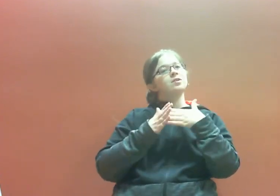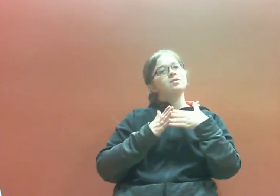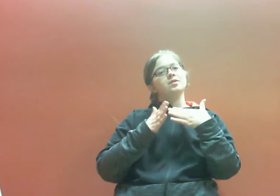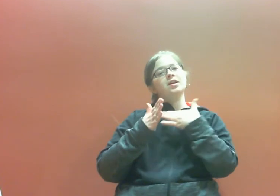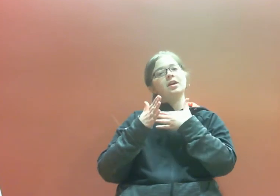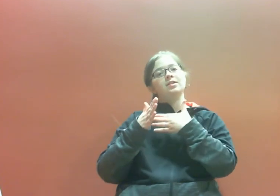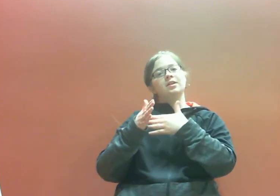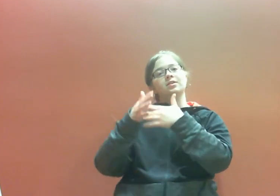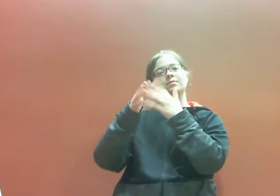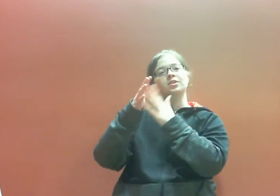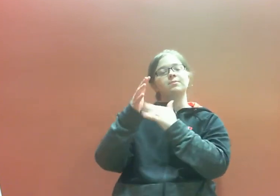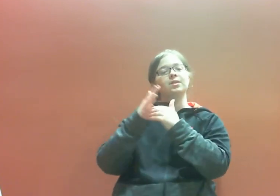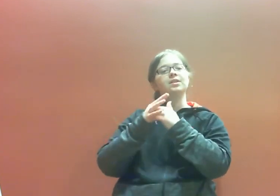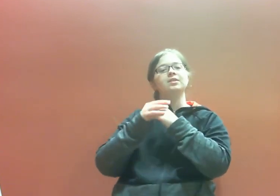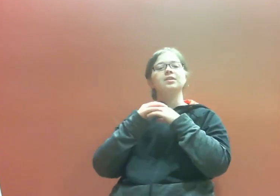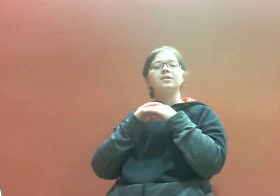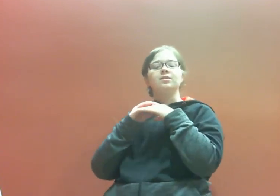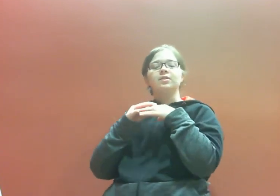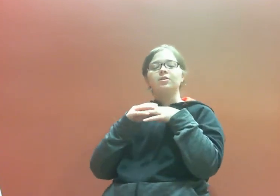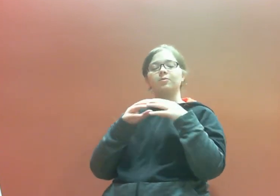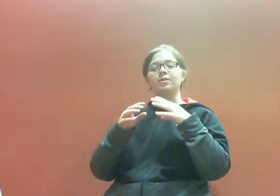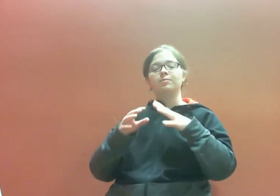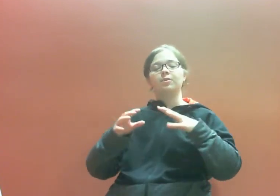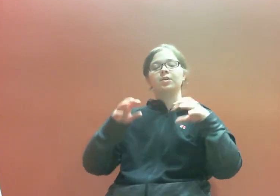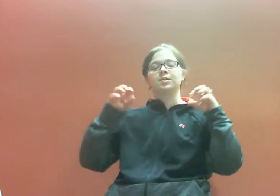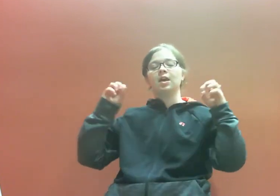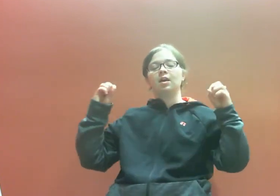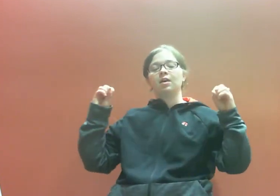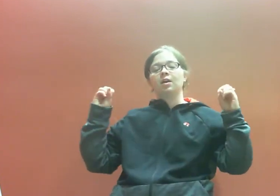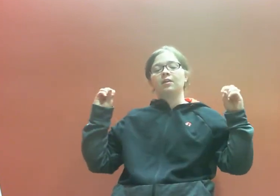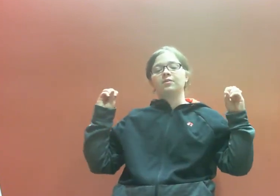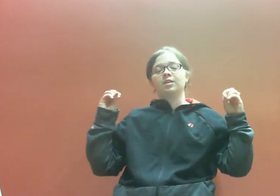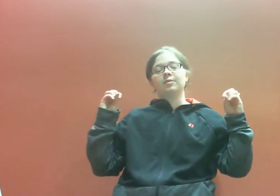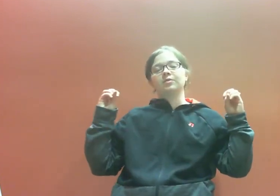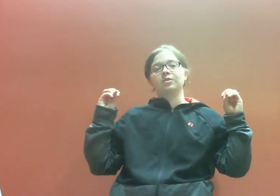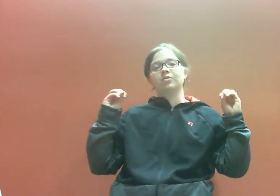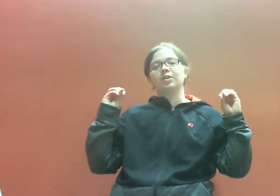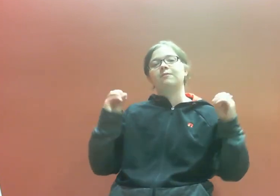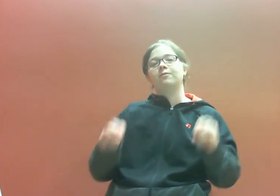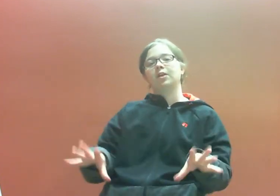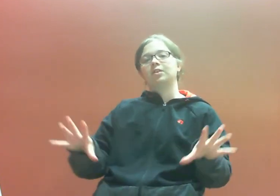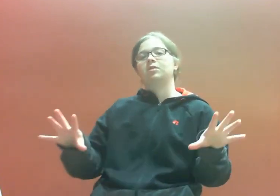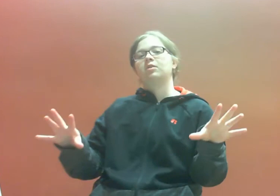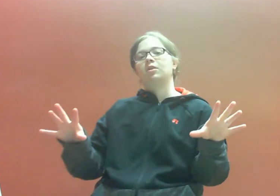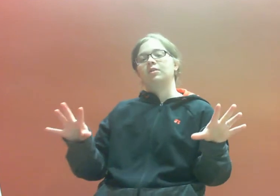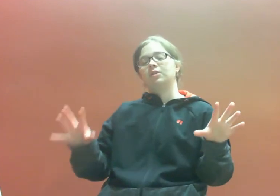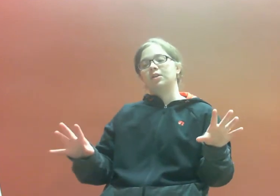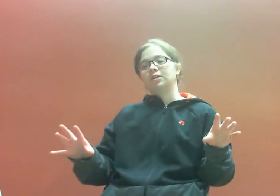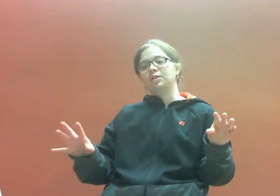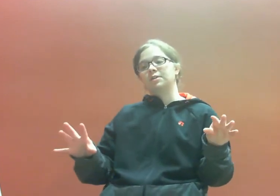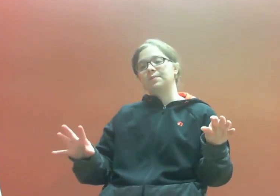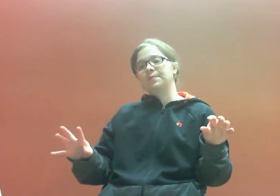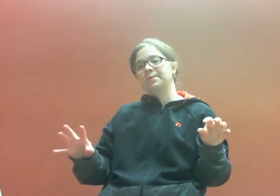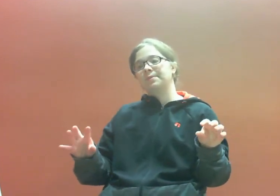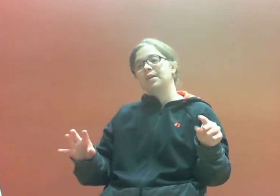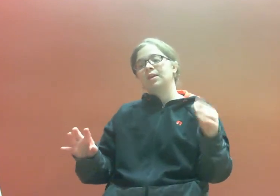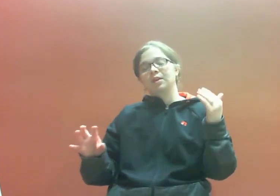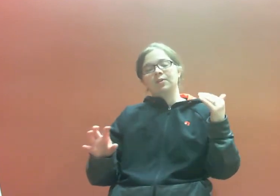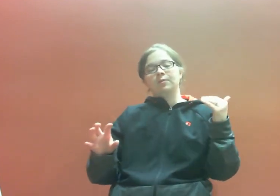those hair cells brush up against it, it's going to open up pores, and those chemicals are going to flood into the cochlear duct. Once